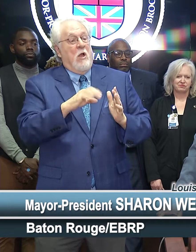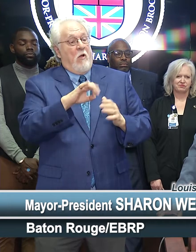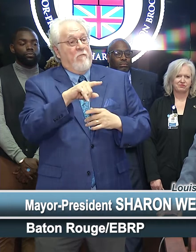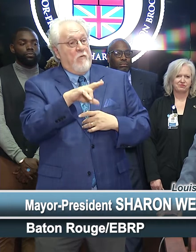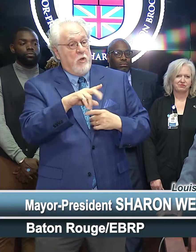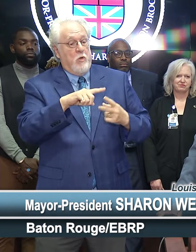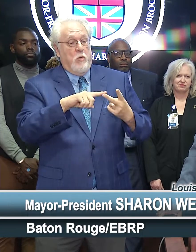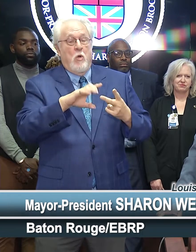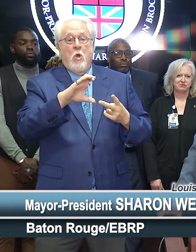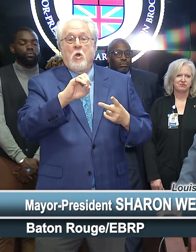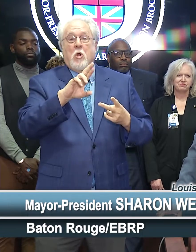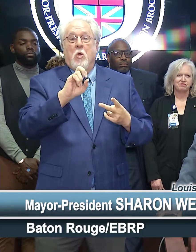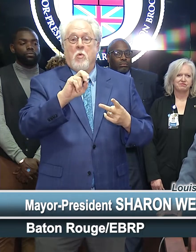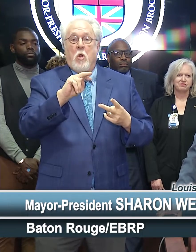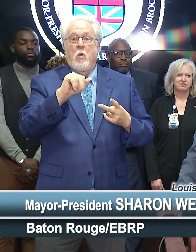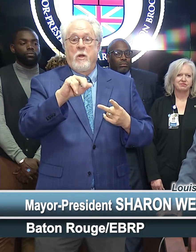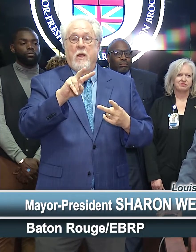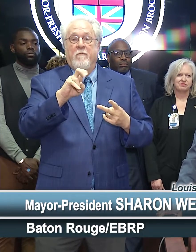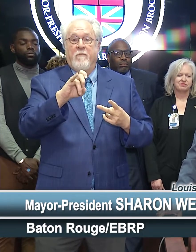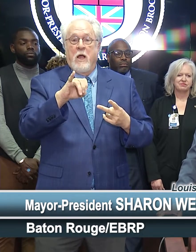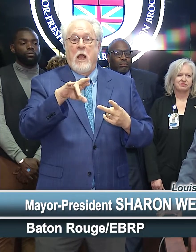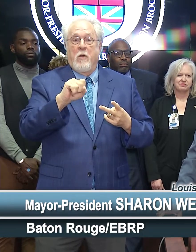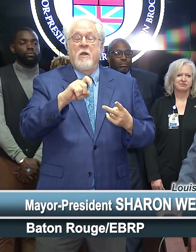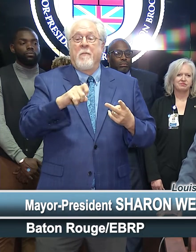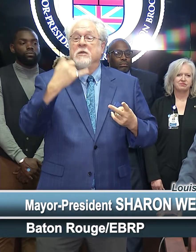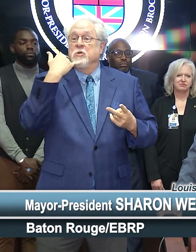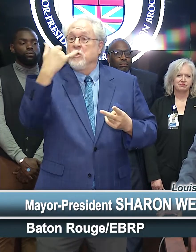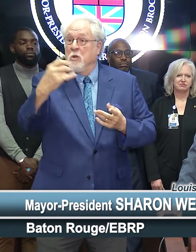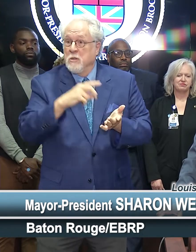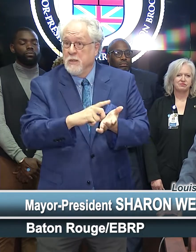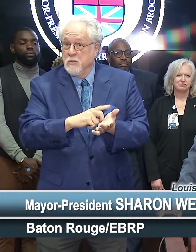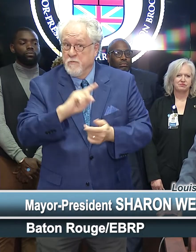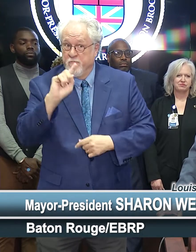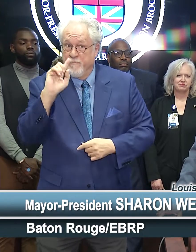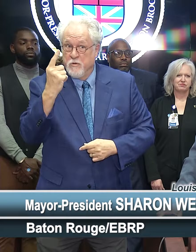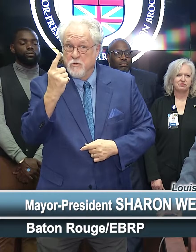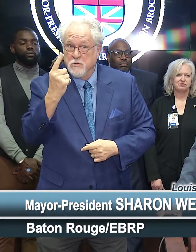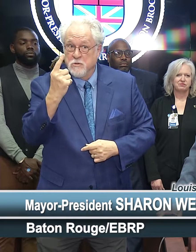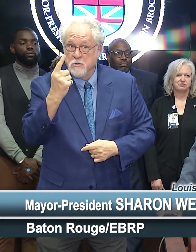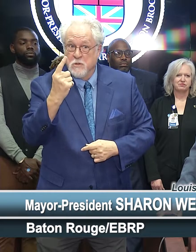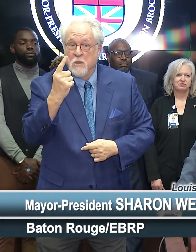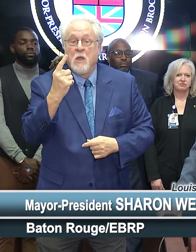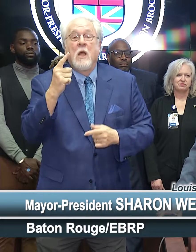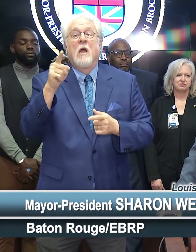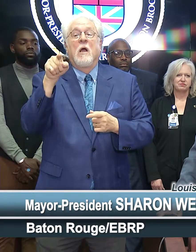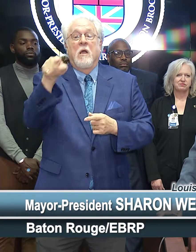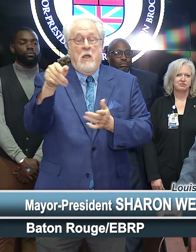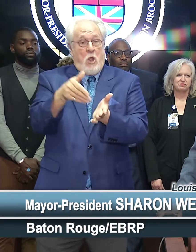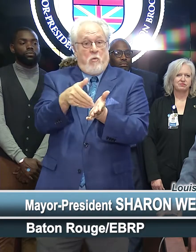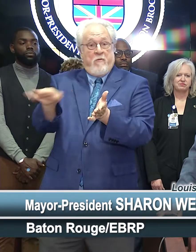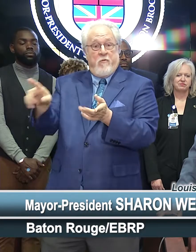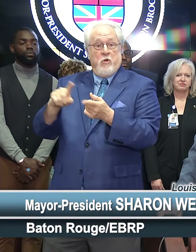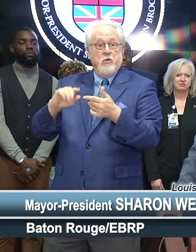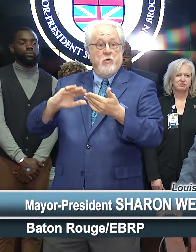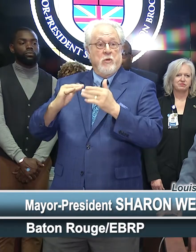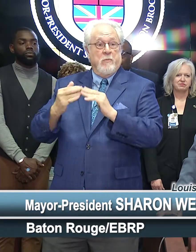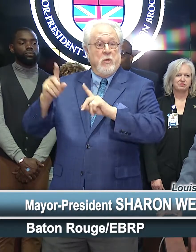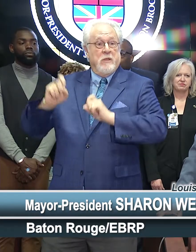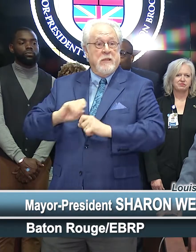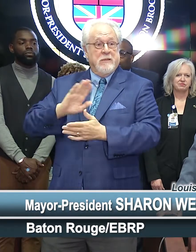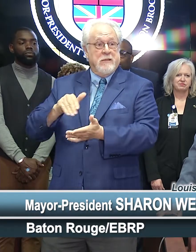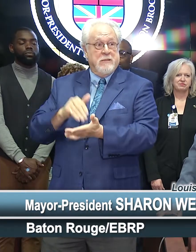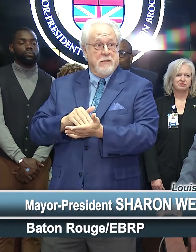or coronavirus must call their medical provider for a referral to the community